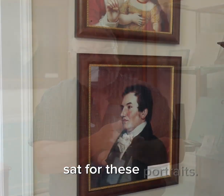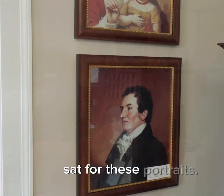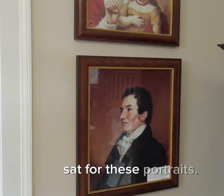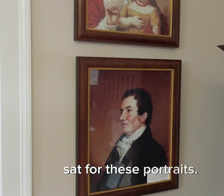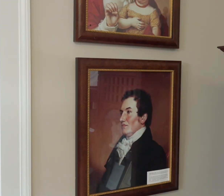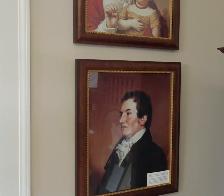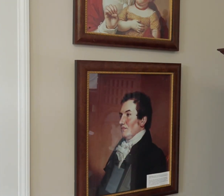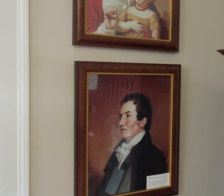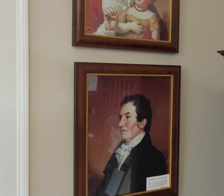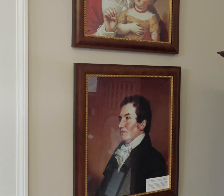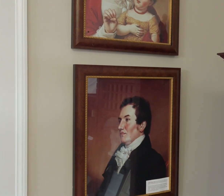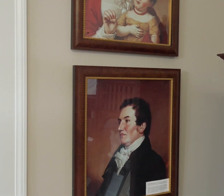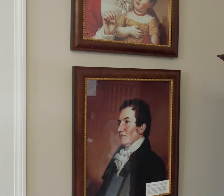portraits.